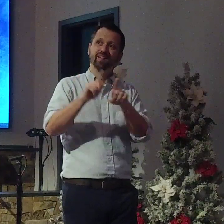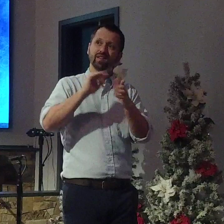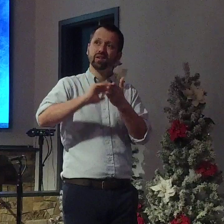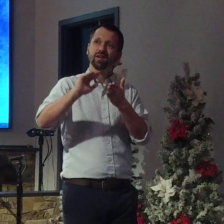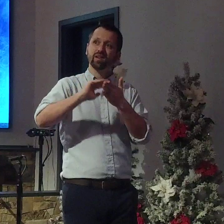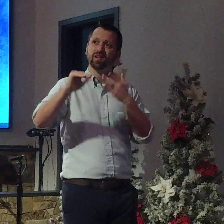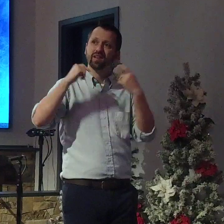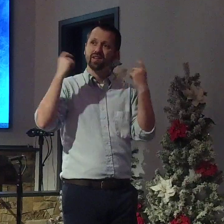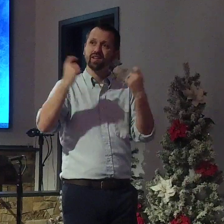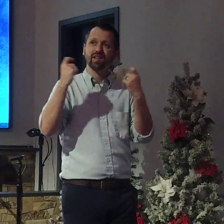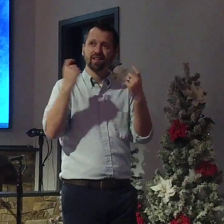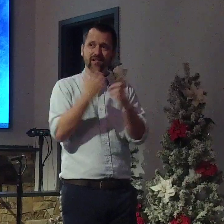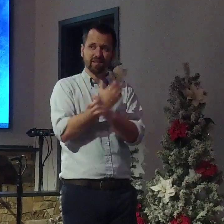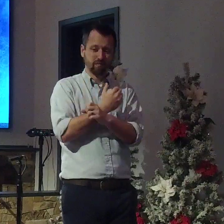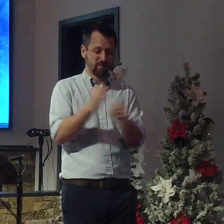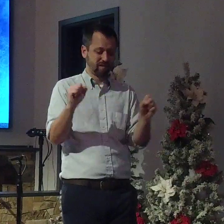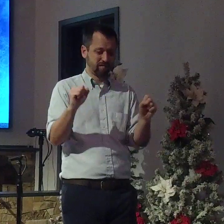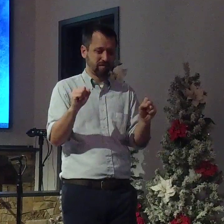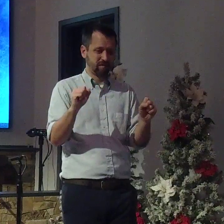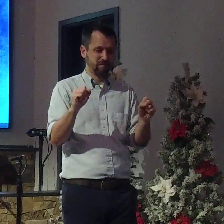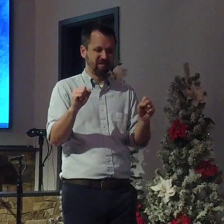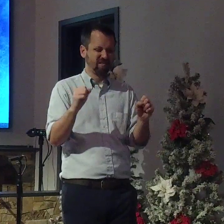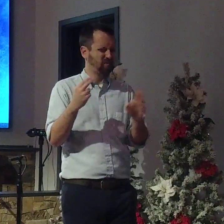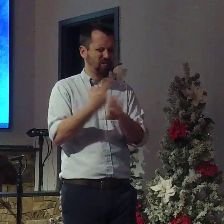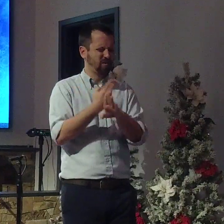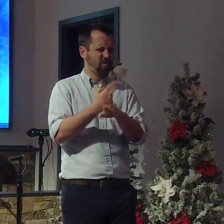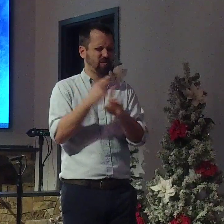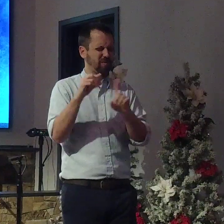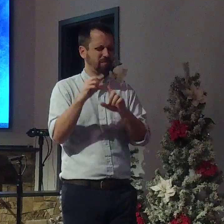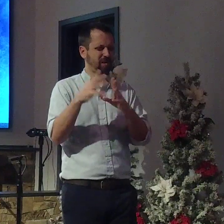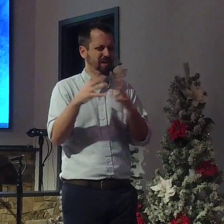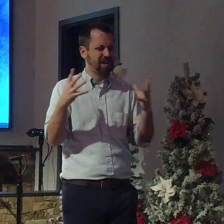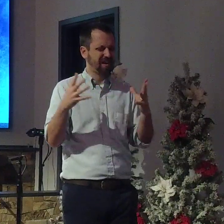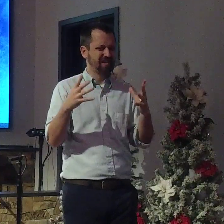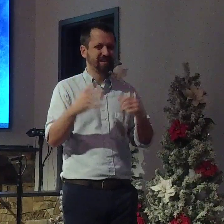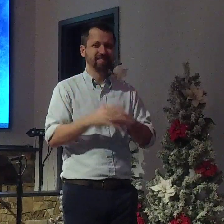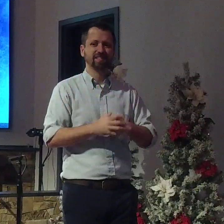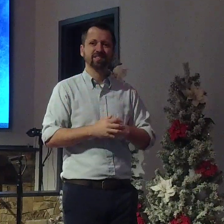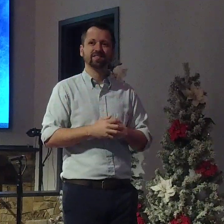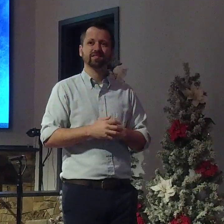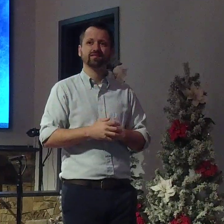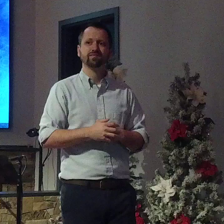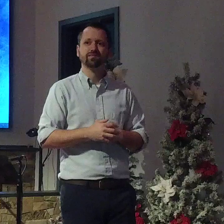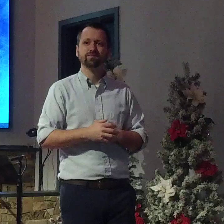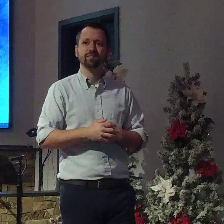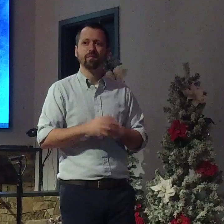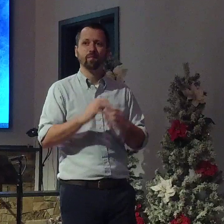scene, this is what John the Baptist said. He said, behold, look